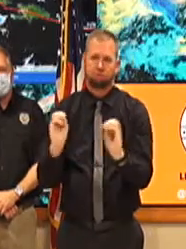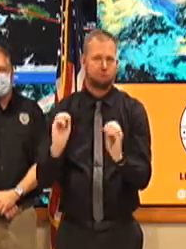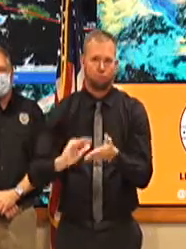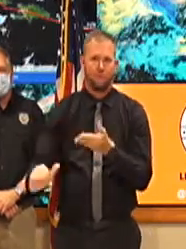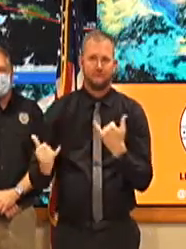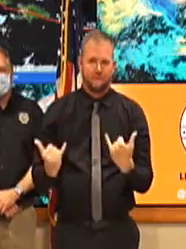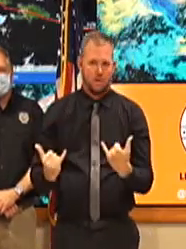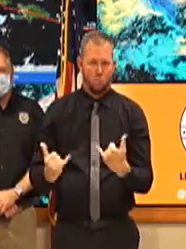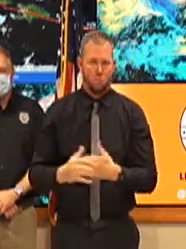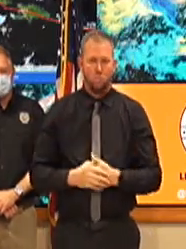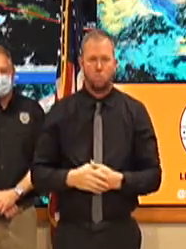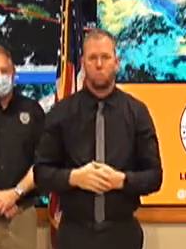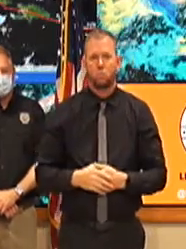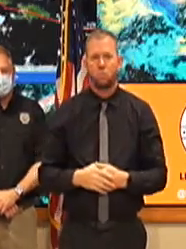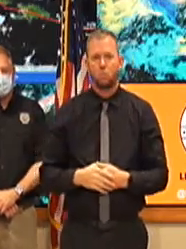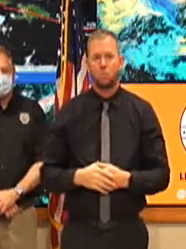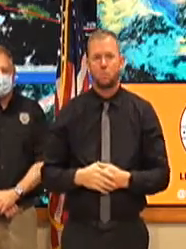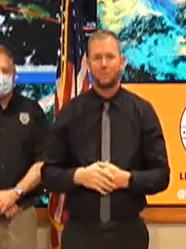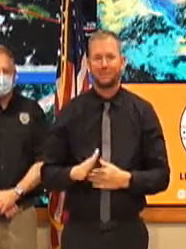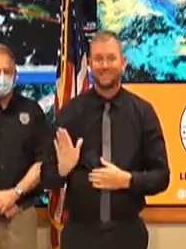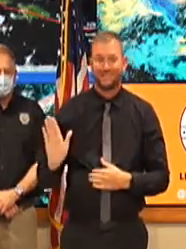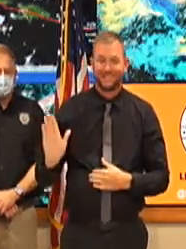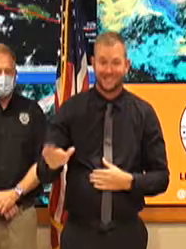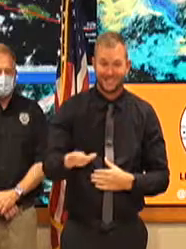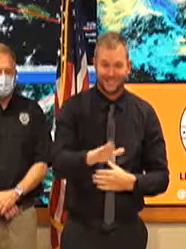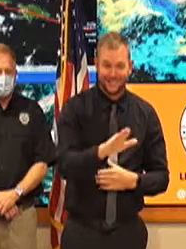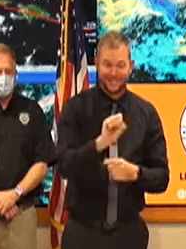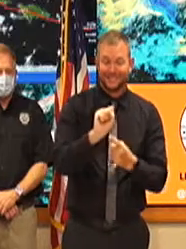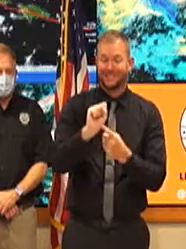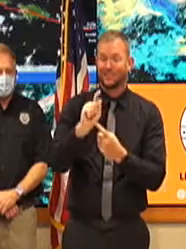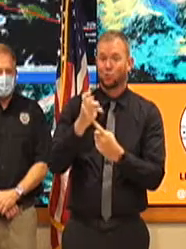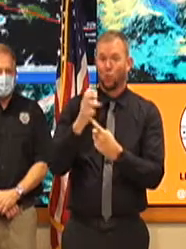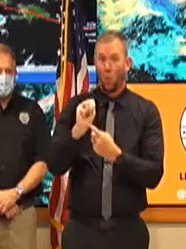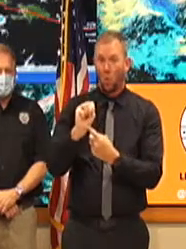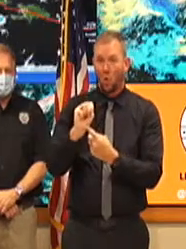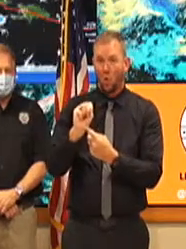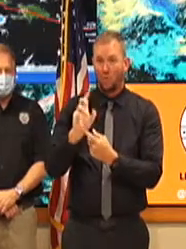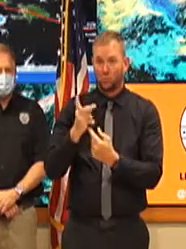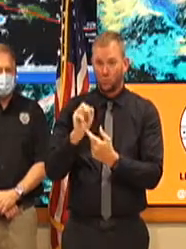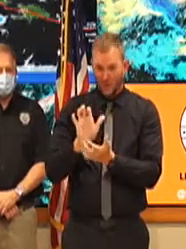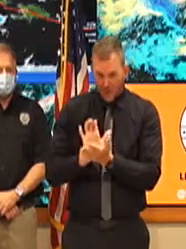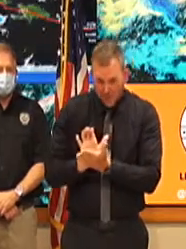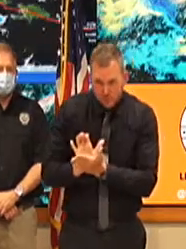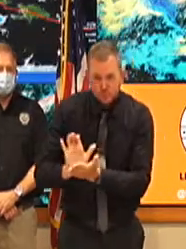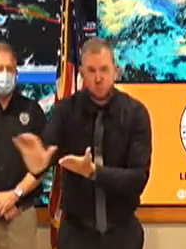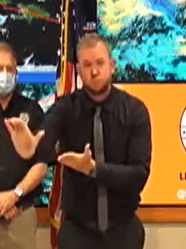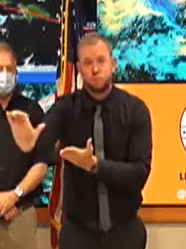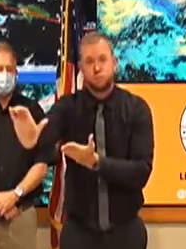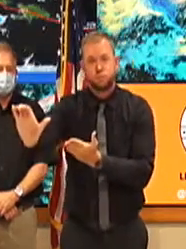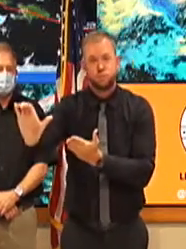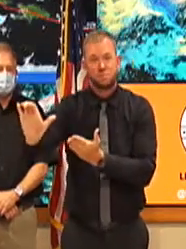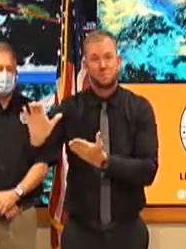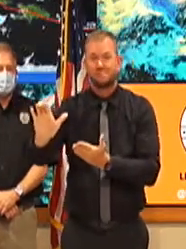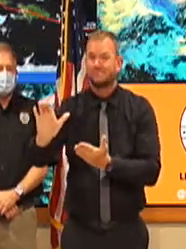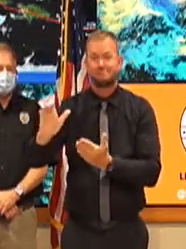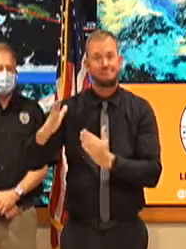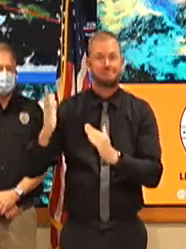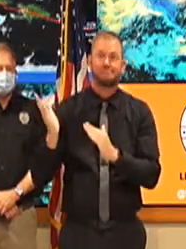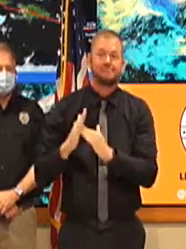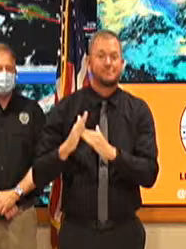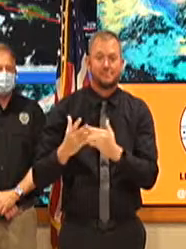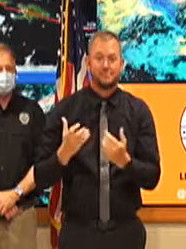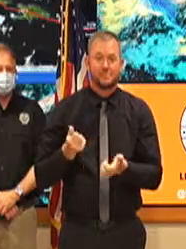of storm surge. The number one cause of death from hurricanes and tropical storms is drowning and